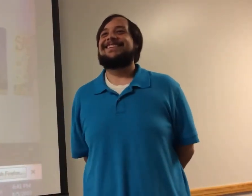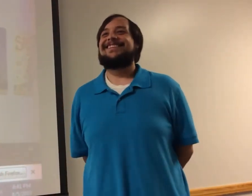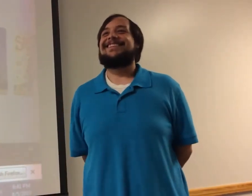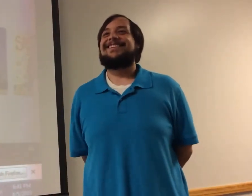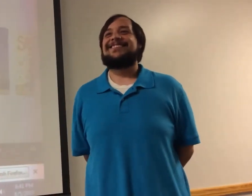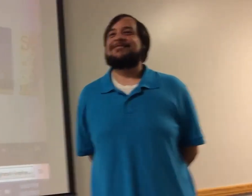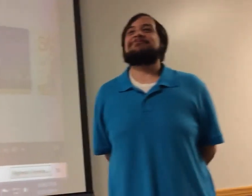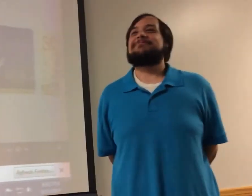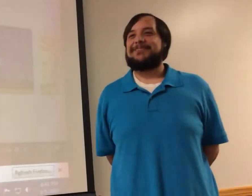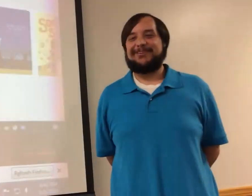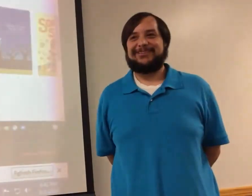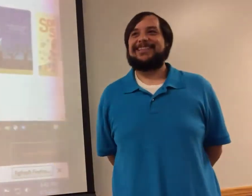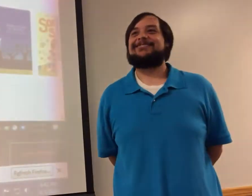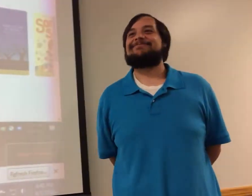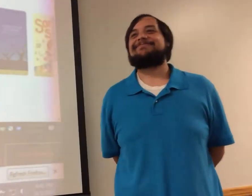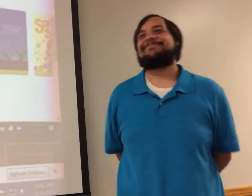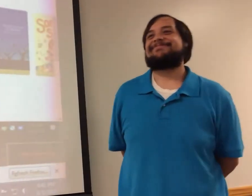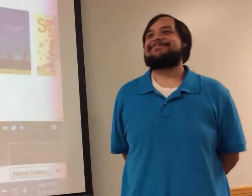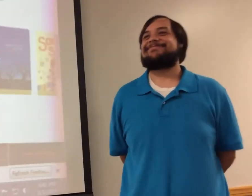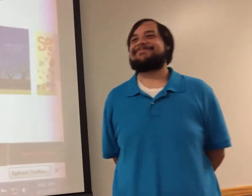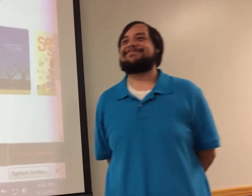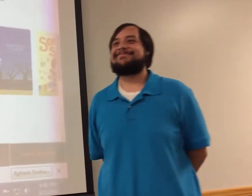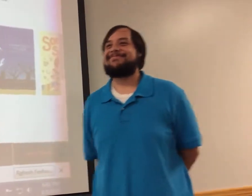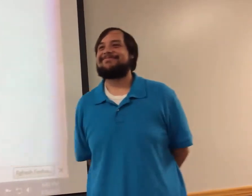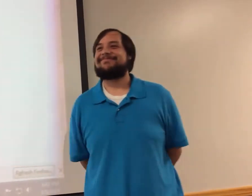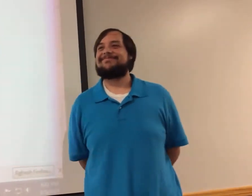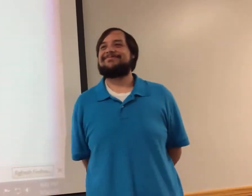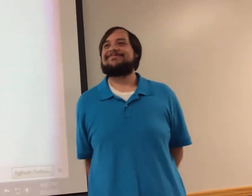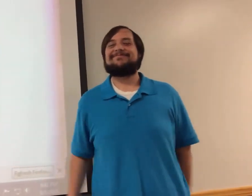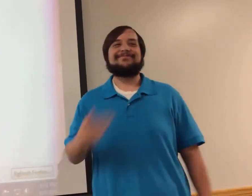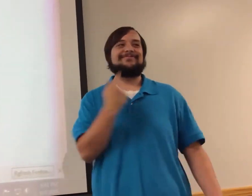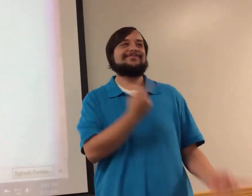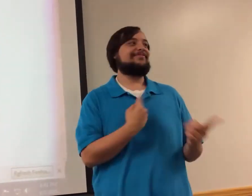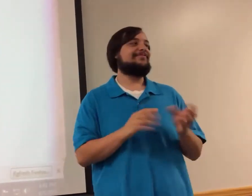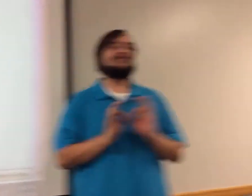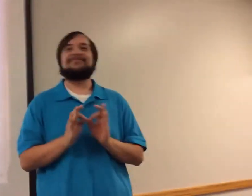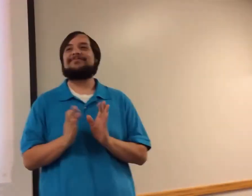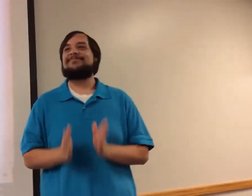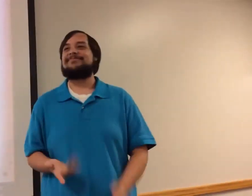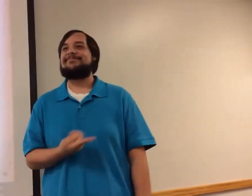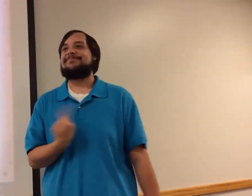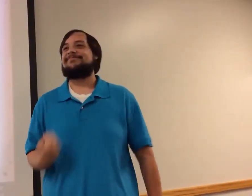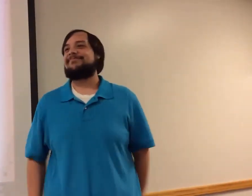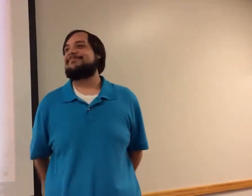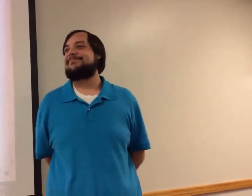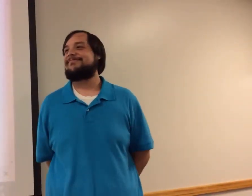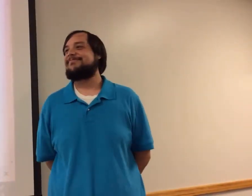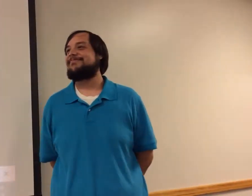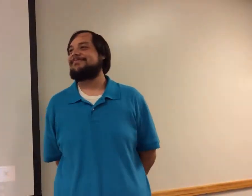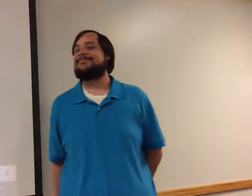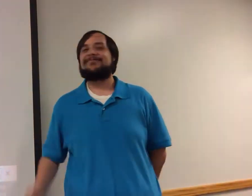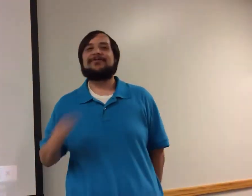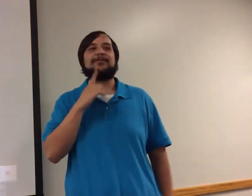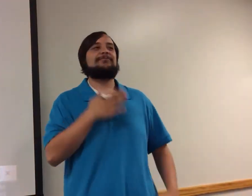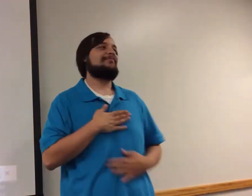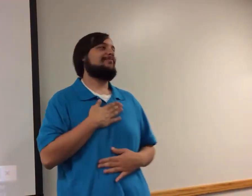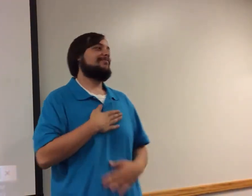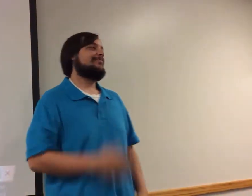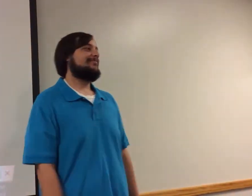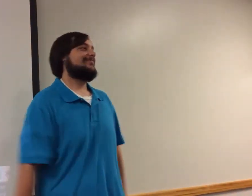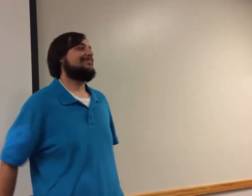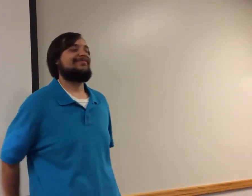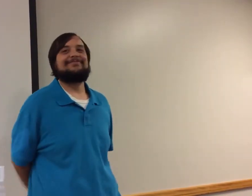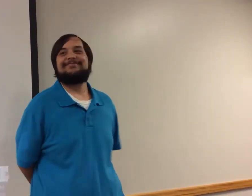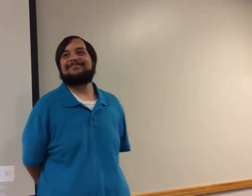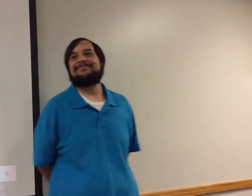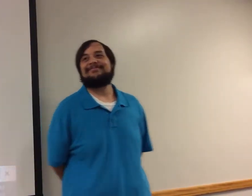to sign for us tonight too, that's really Yes. fascinating, and we really appreciate you taking your time. Thank you. It was a pleasure. Absolutely, guys,